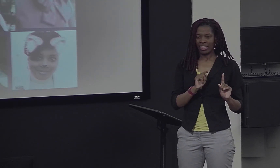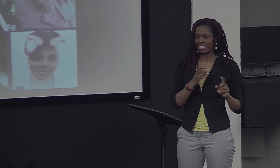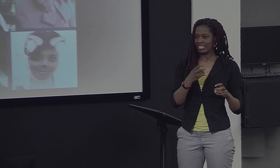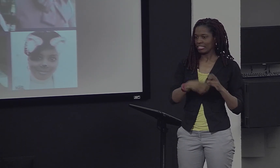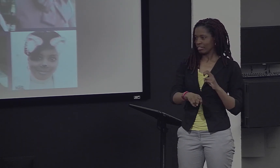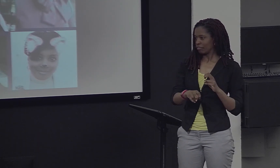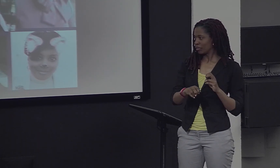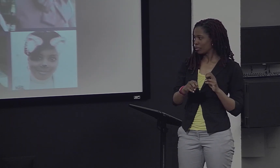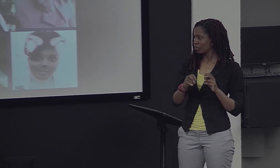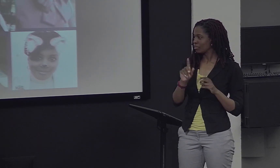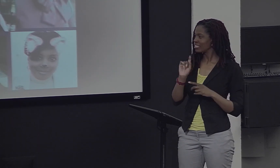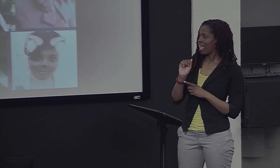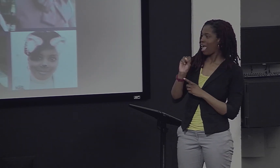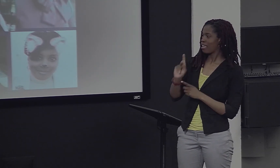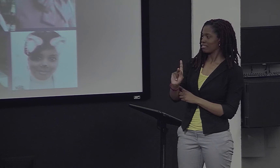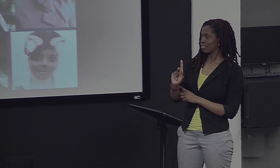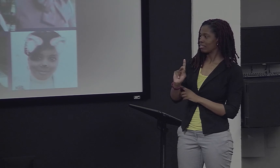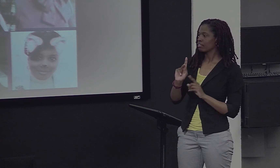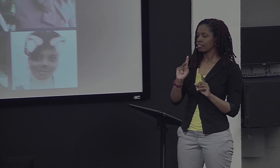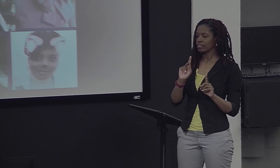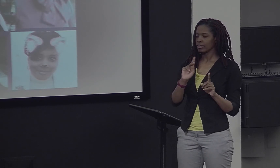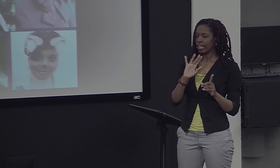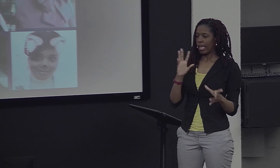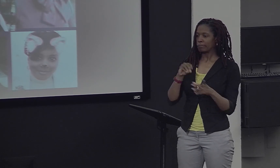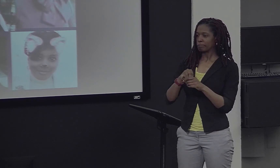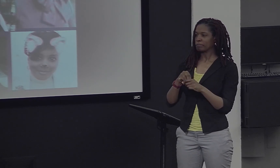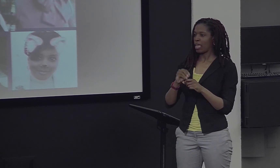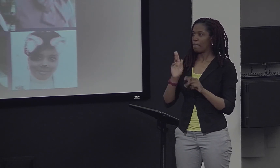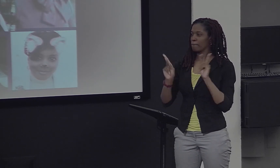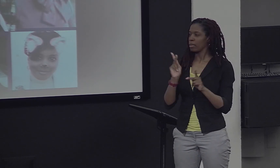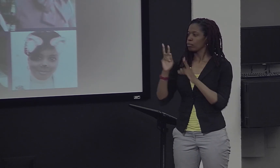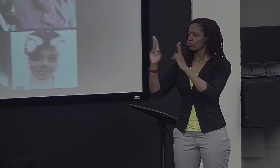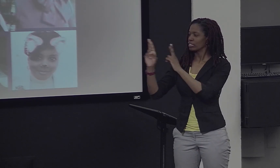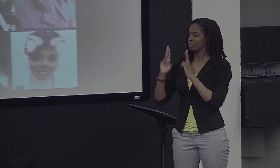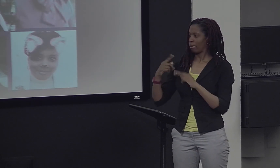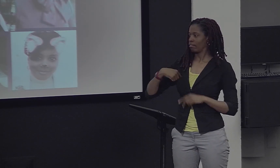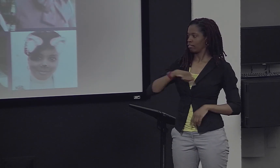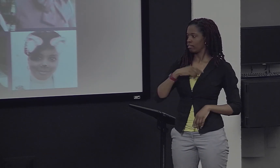of the layers that go into that. It's a difficult task.